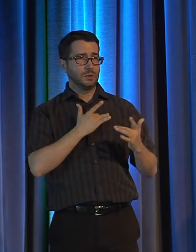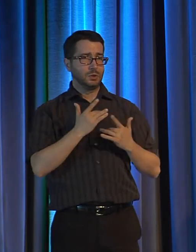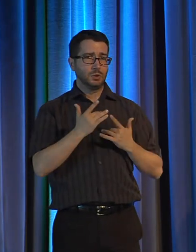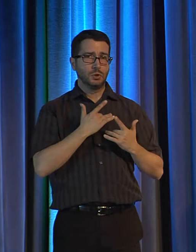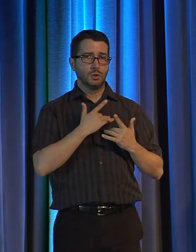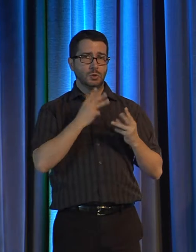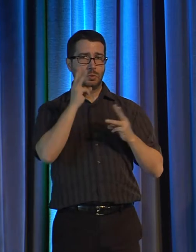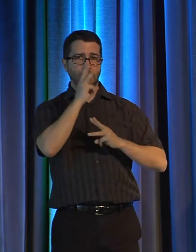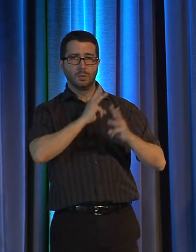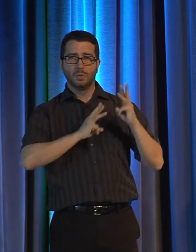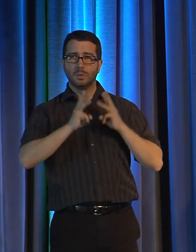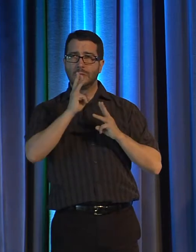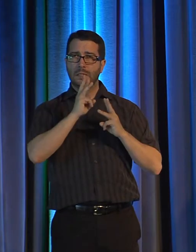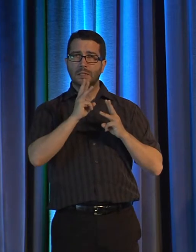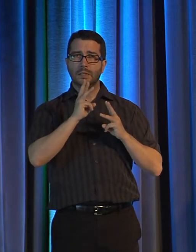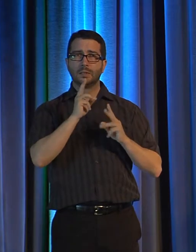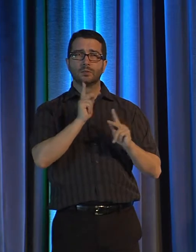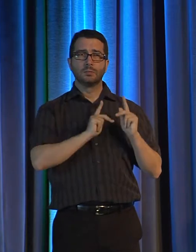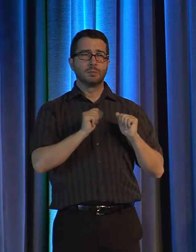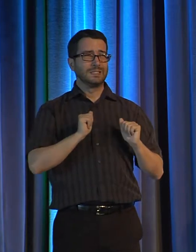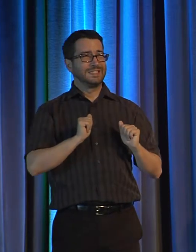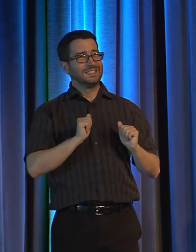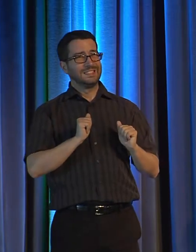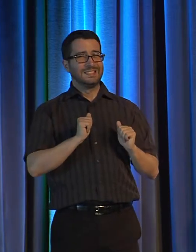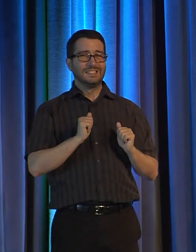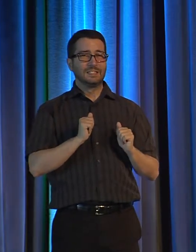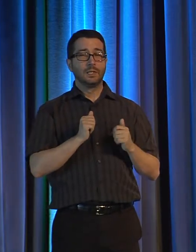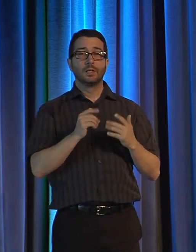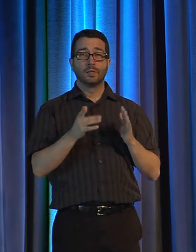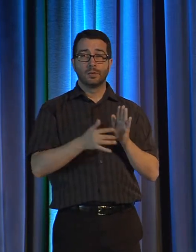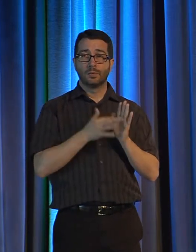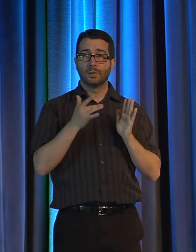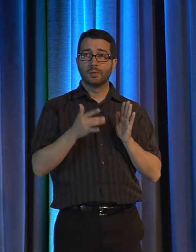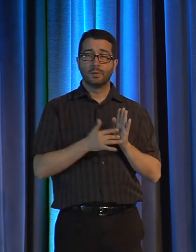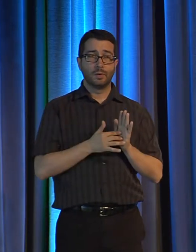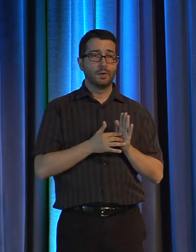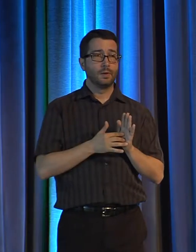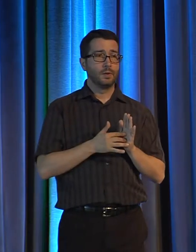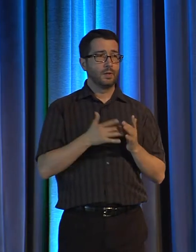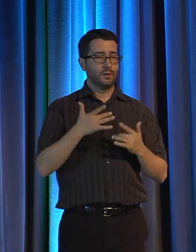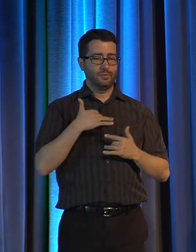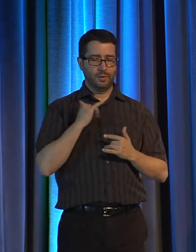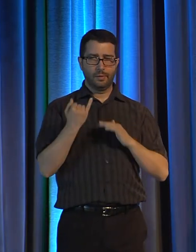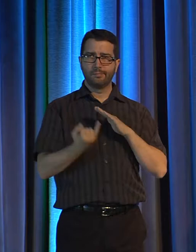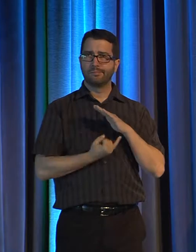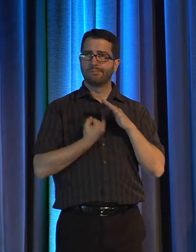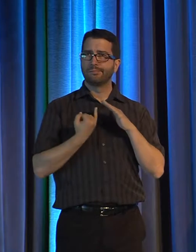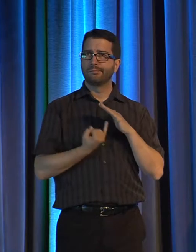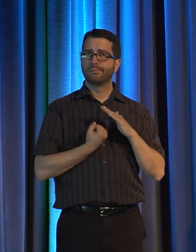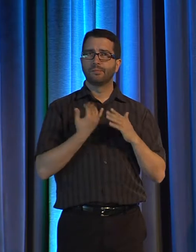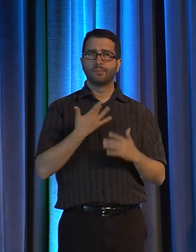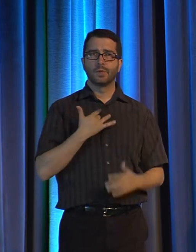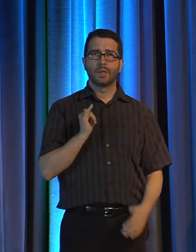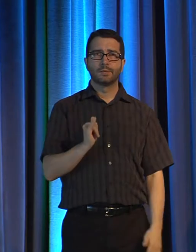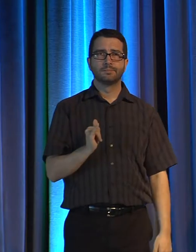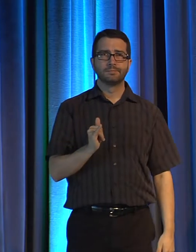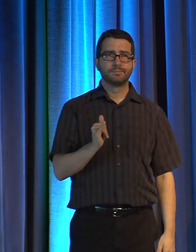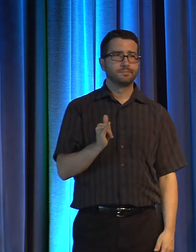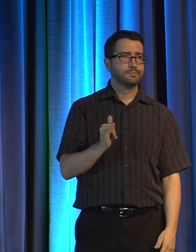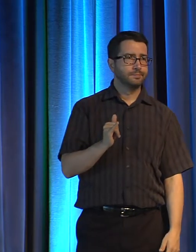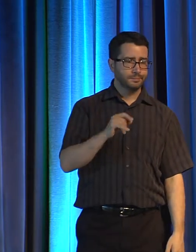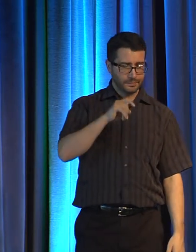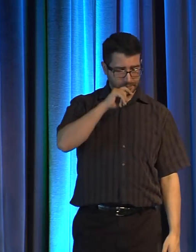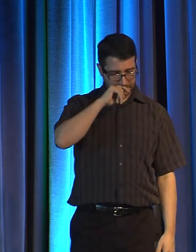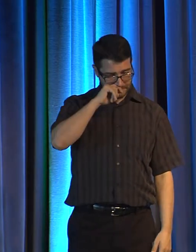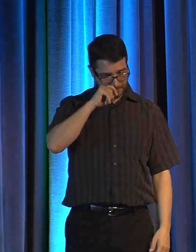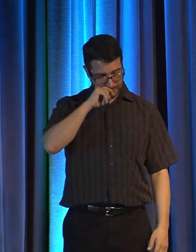concern, and at times, it creates a feeling of being left out. In simple